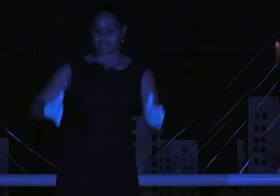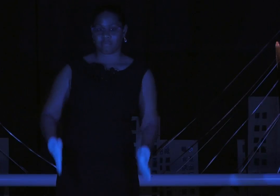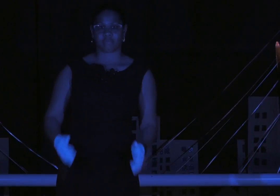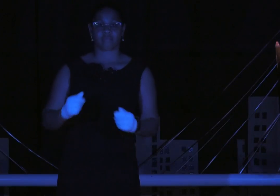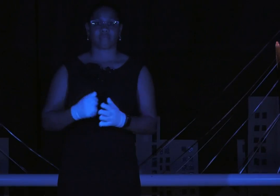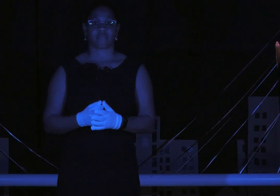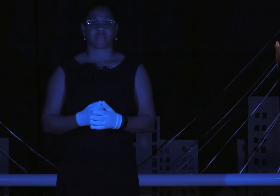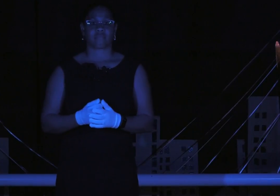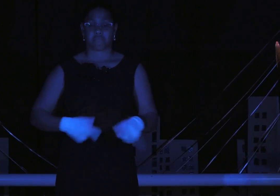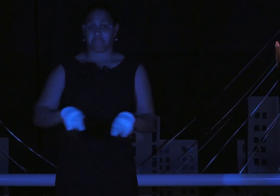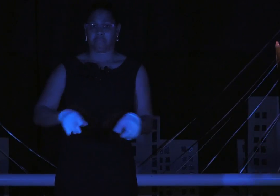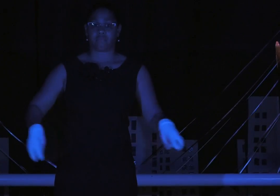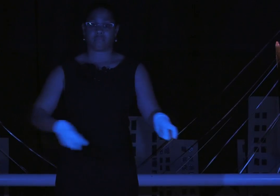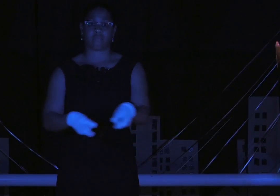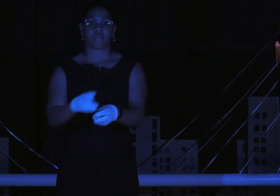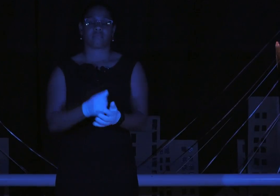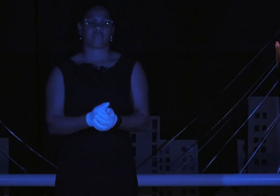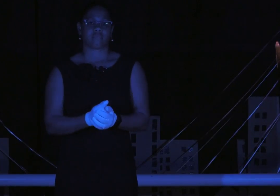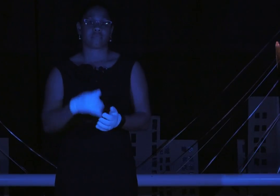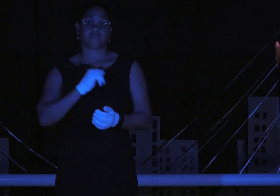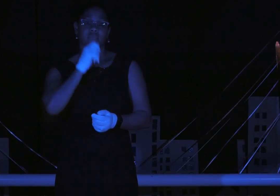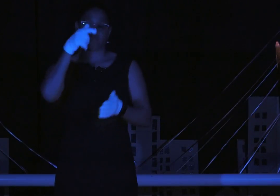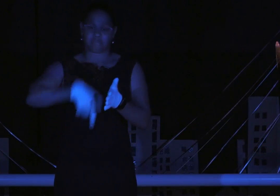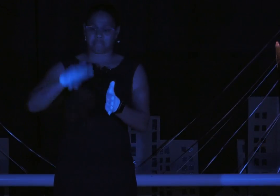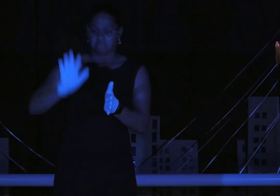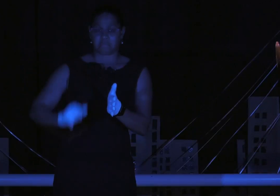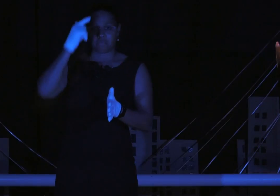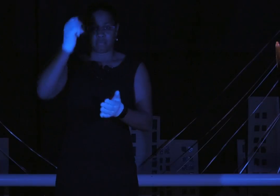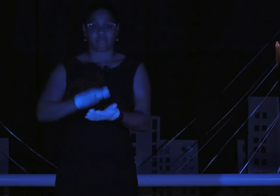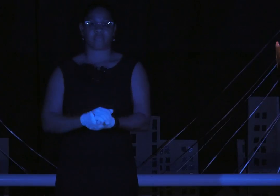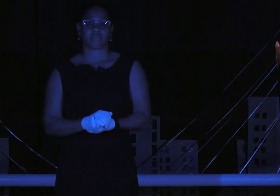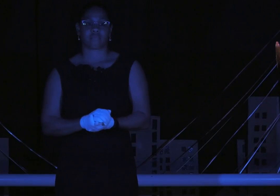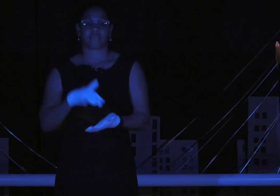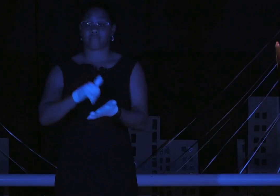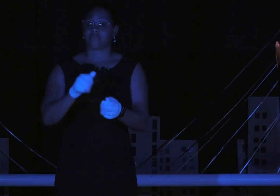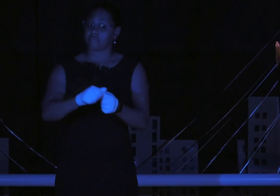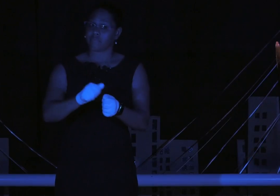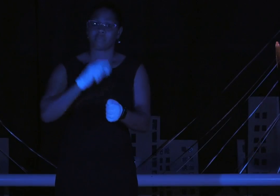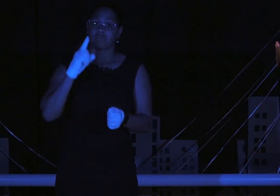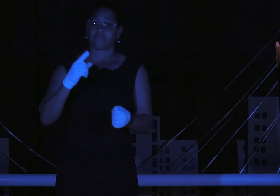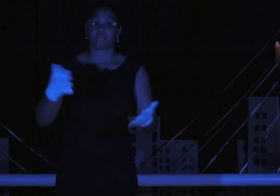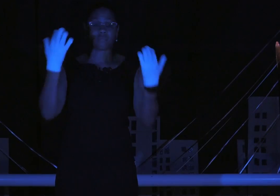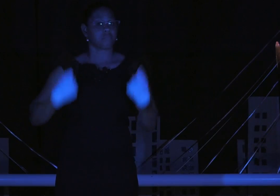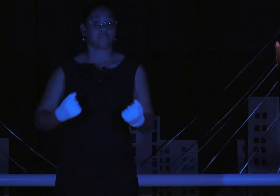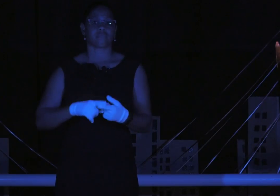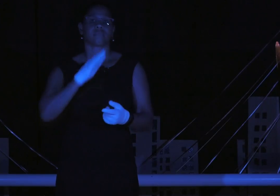Either way, I am deeply convinced that everyone wants to be heard. I